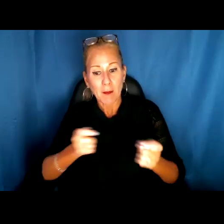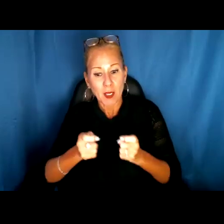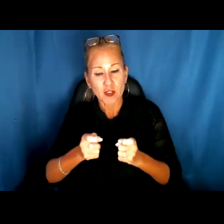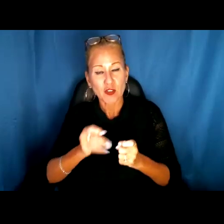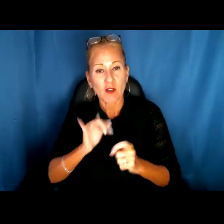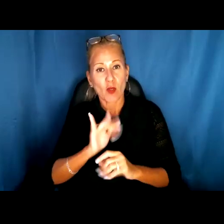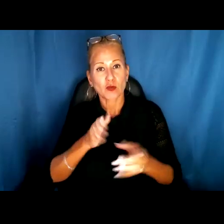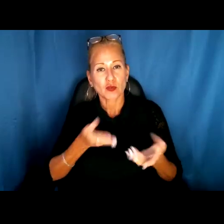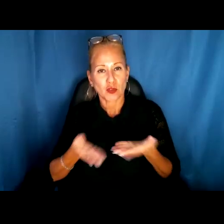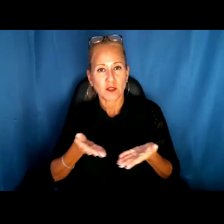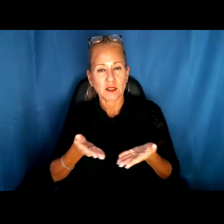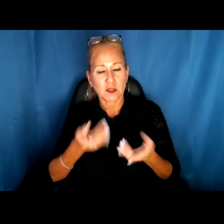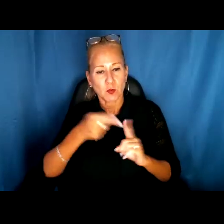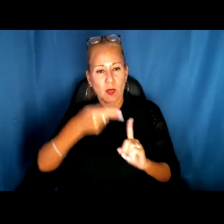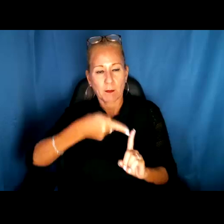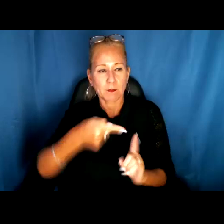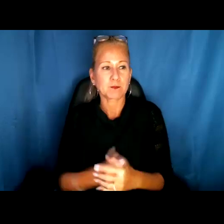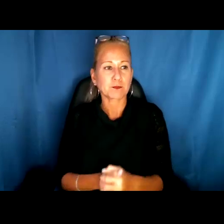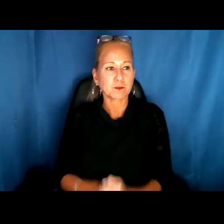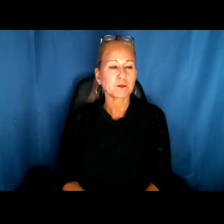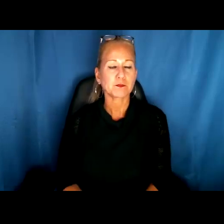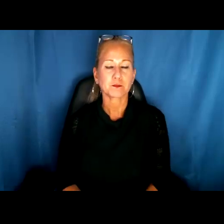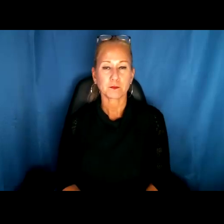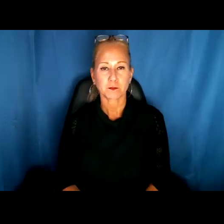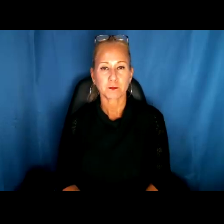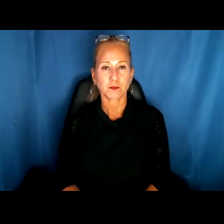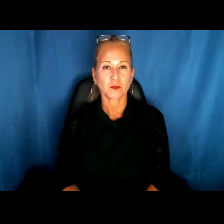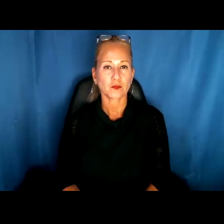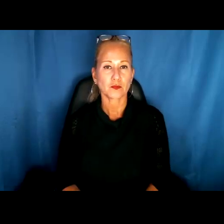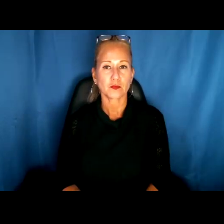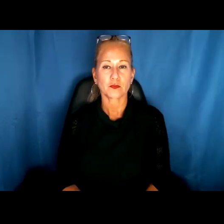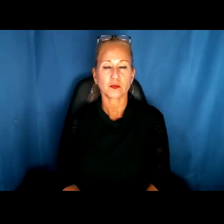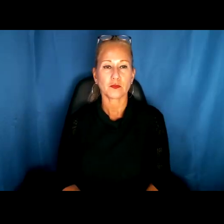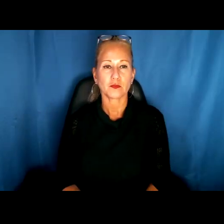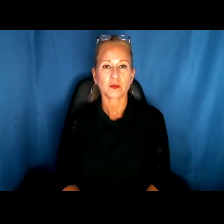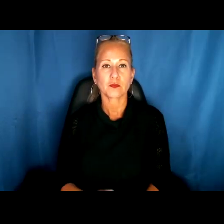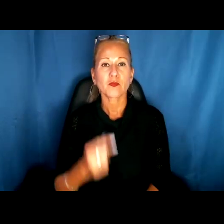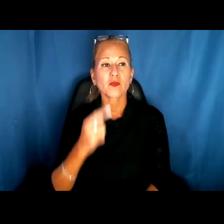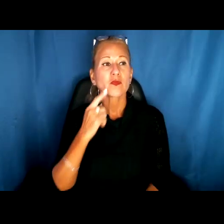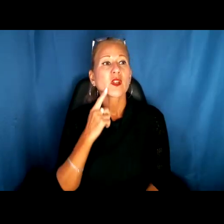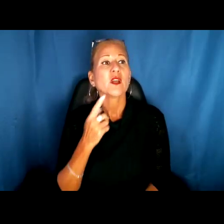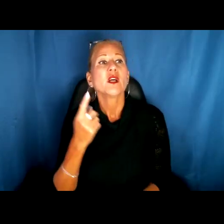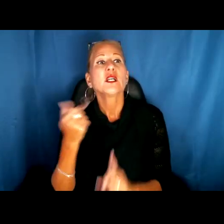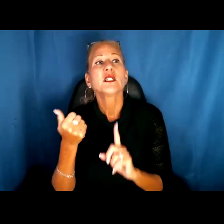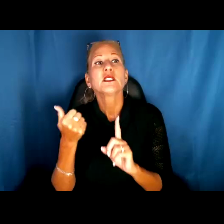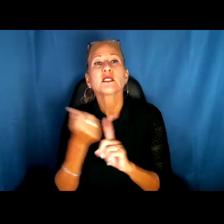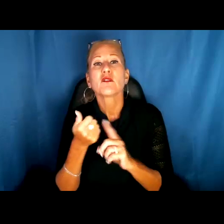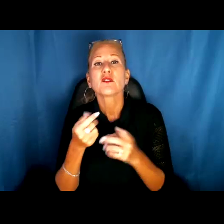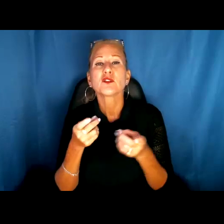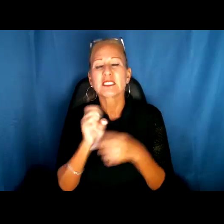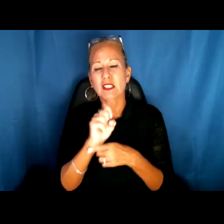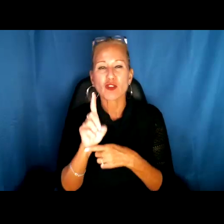those services. Next slide, please. In self-direction, consumers are